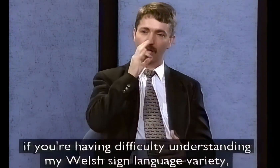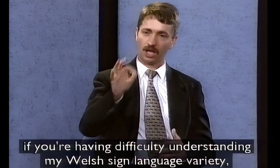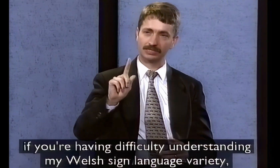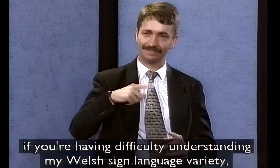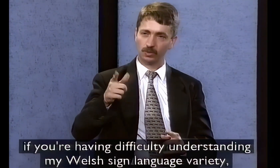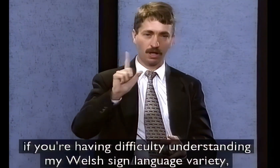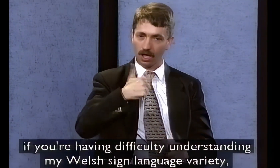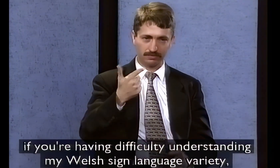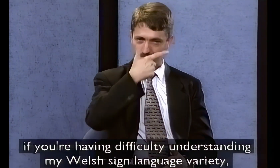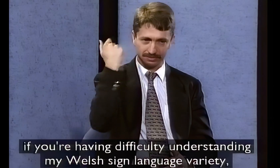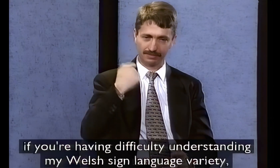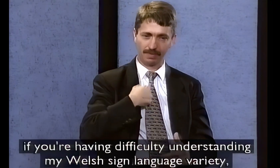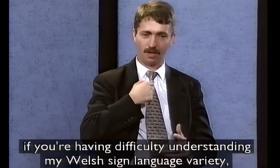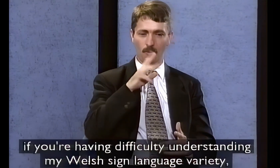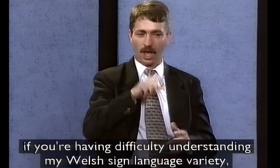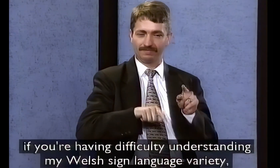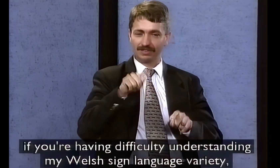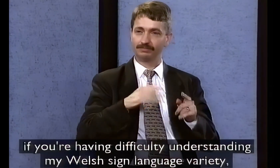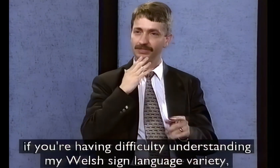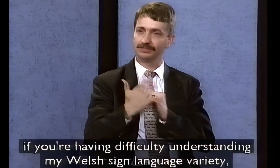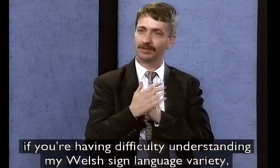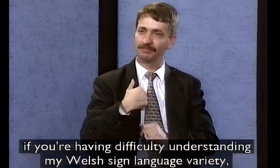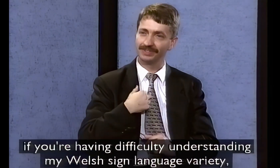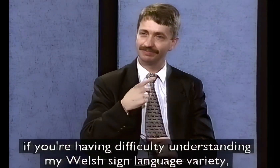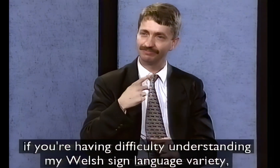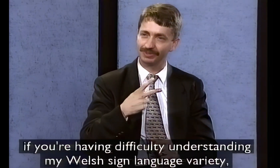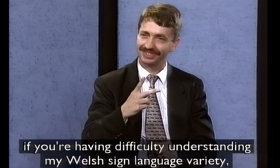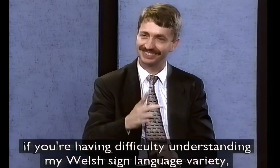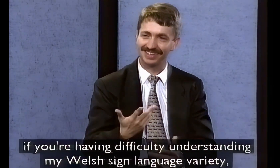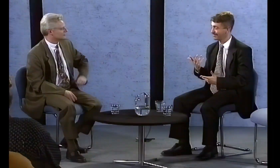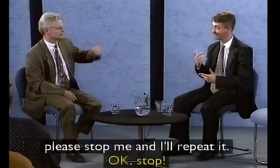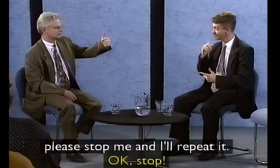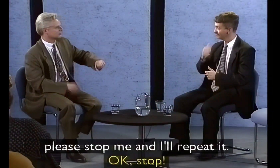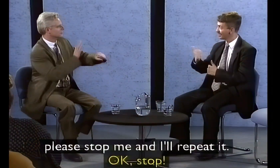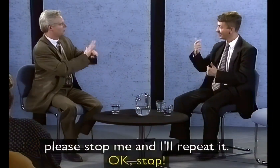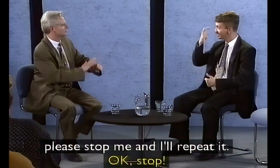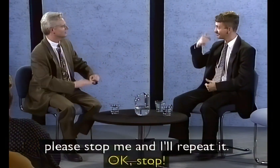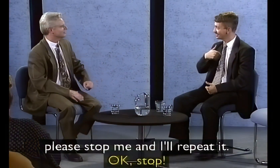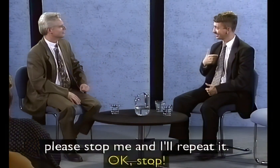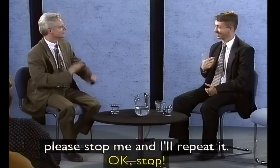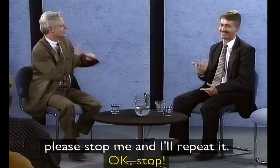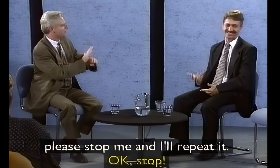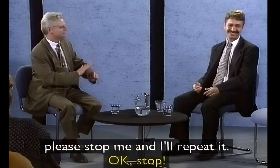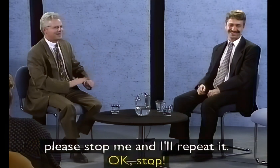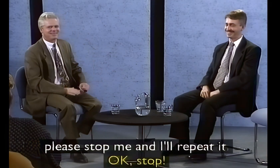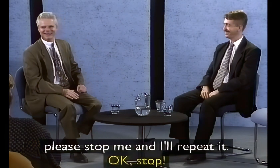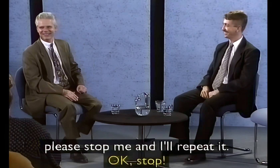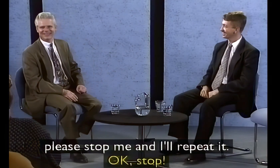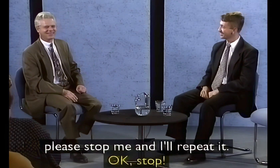you're having some difficulty understanding my Welsh Sign Language variety, please stop me and I'll repeat myself. Okay, I'm stopping you now. But you seem to be understanding